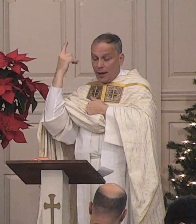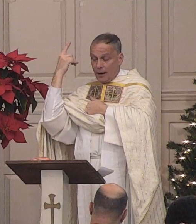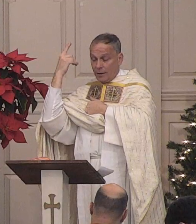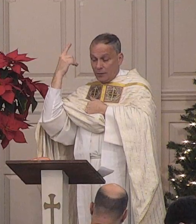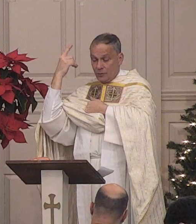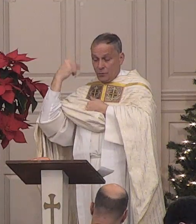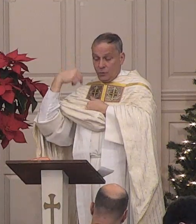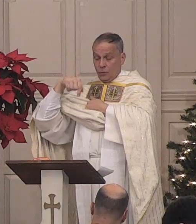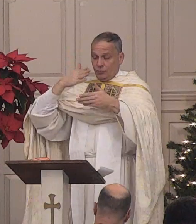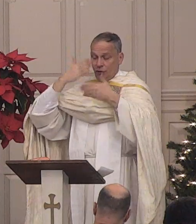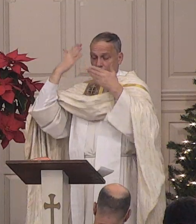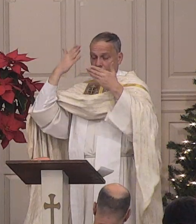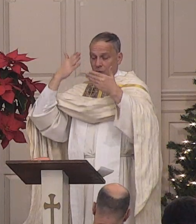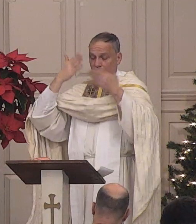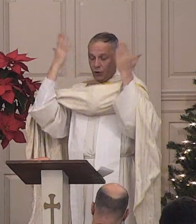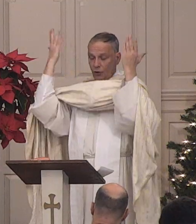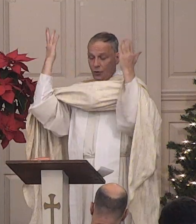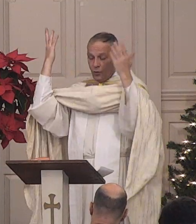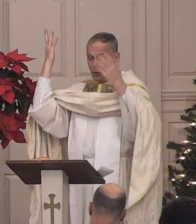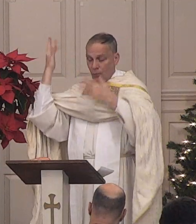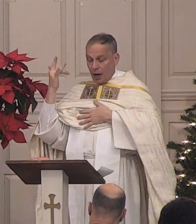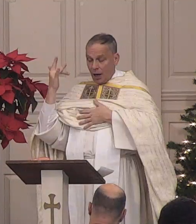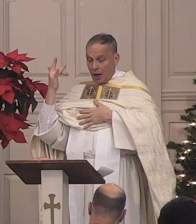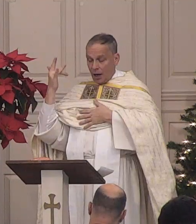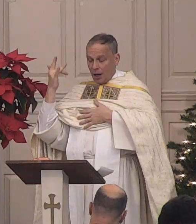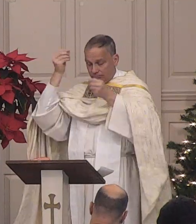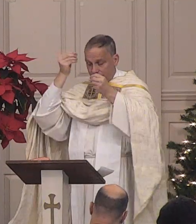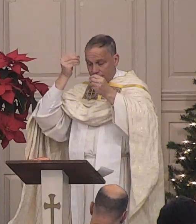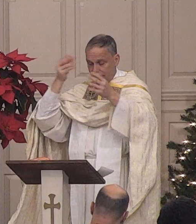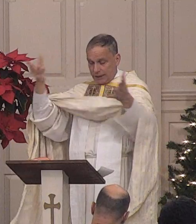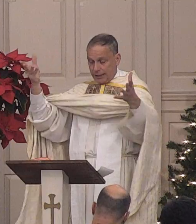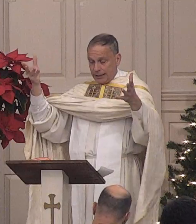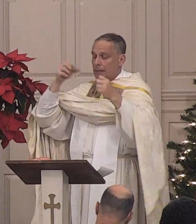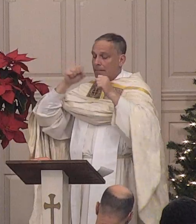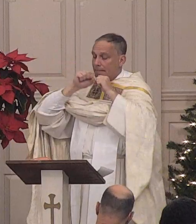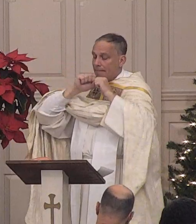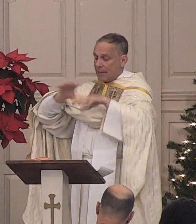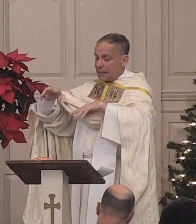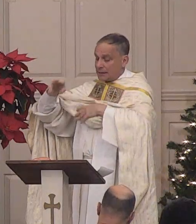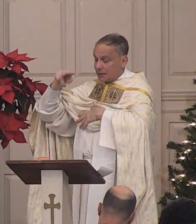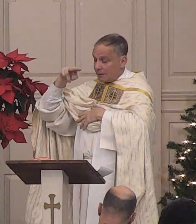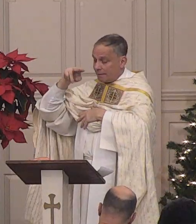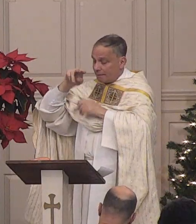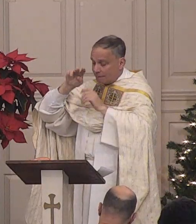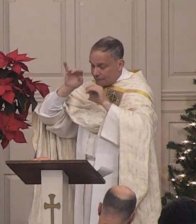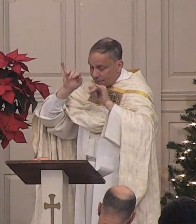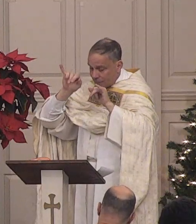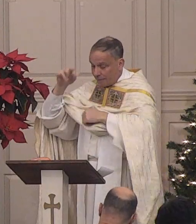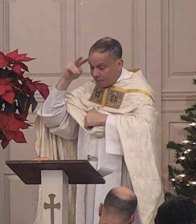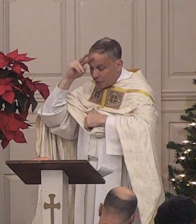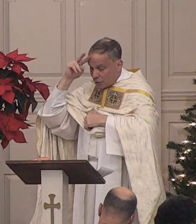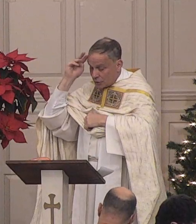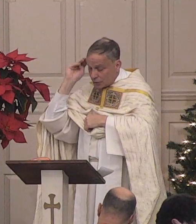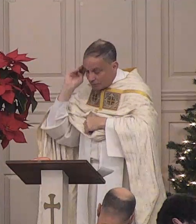For we rejoice to proclaim the Blessed Ever Virgin Mary,